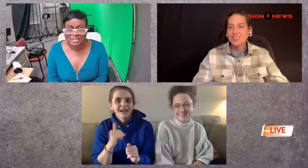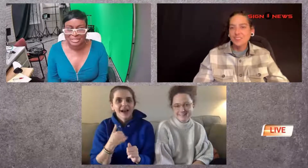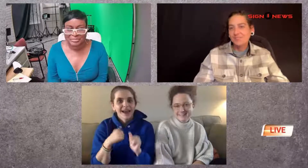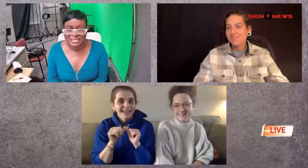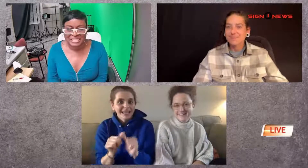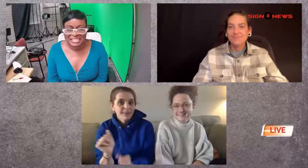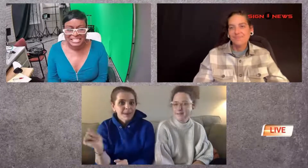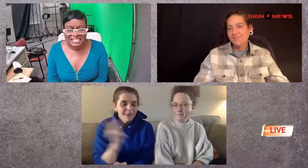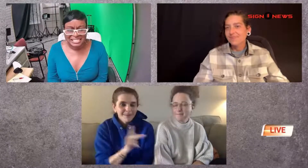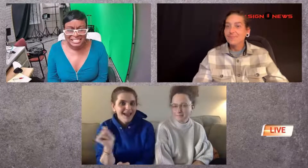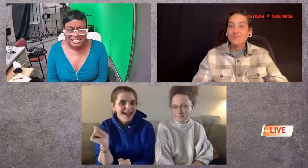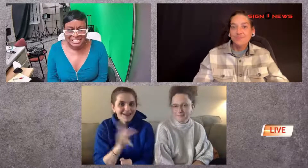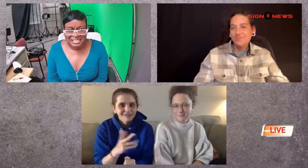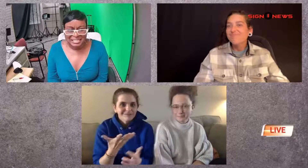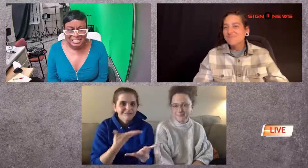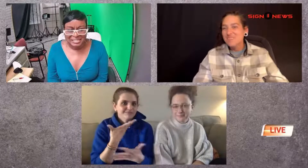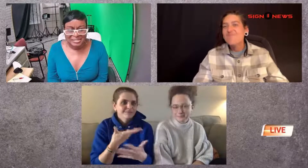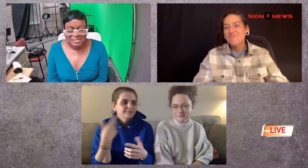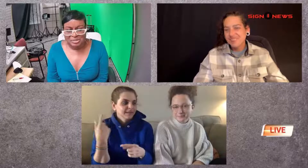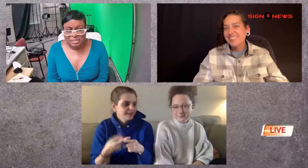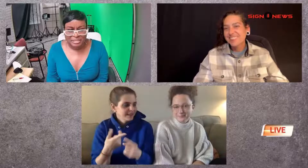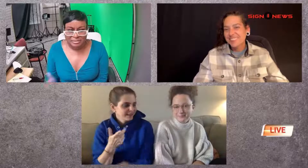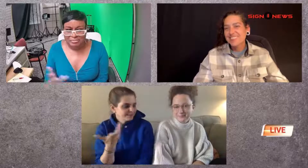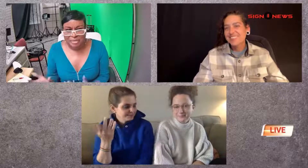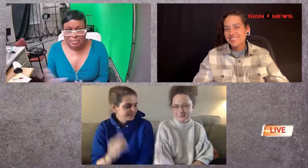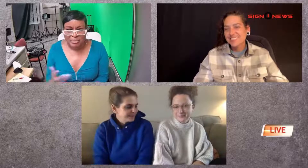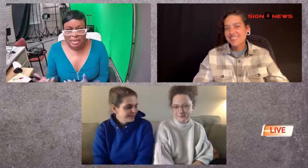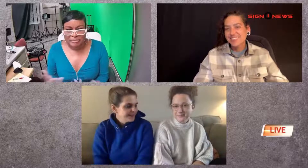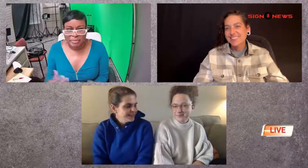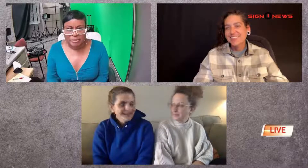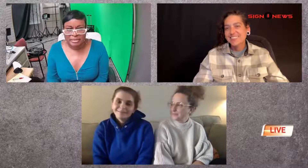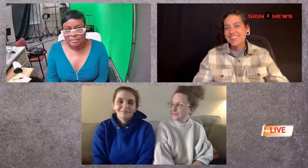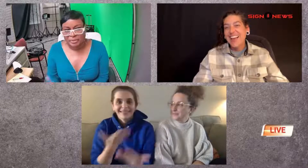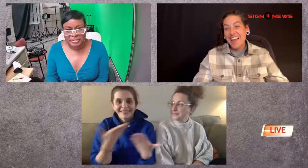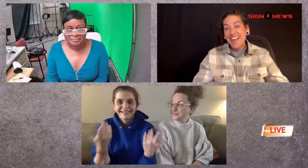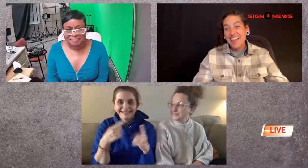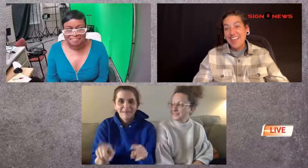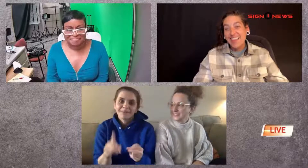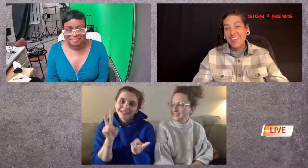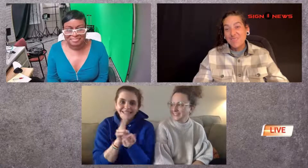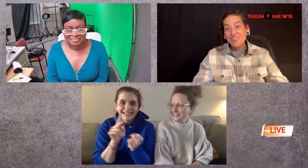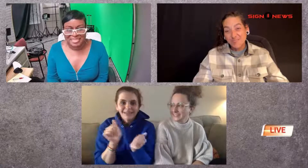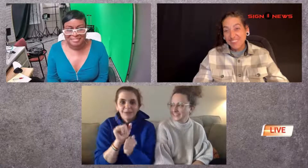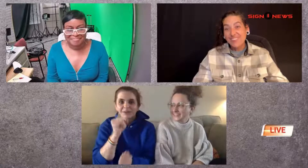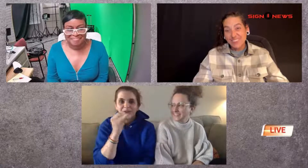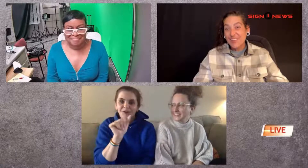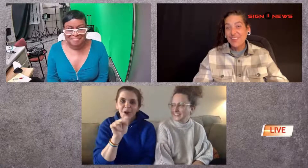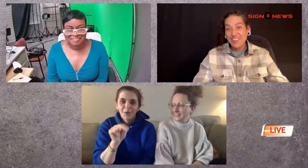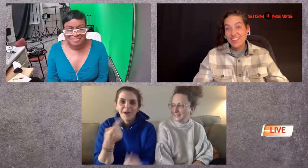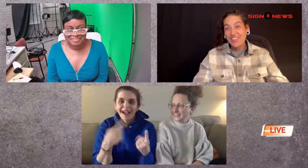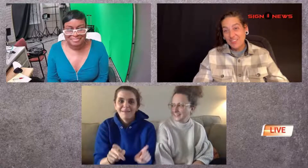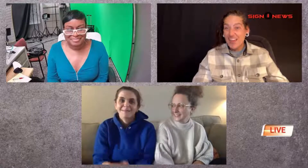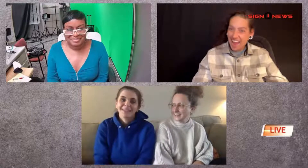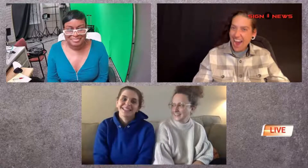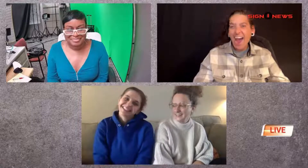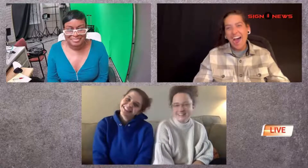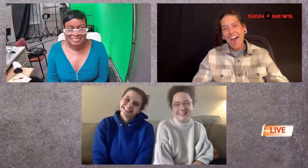with each other, but so we kind of went back and forth, and